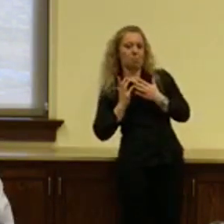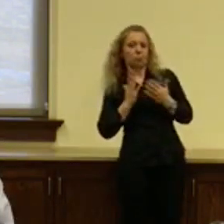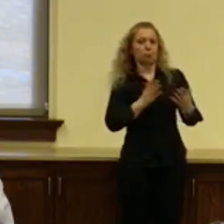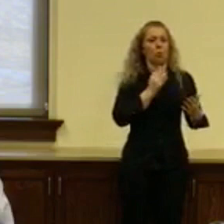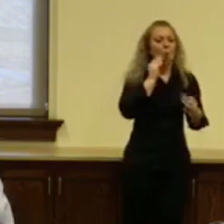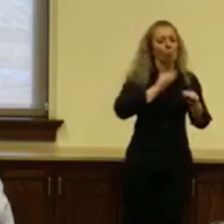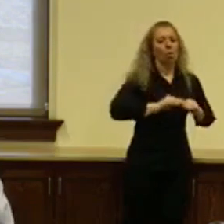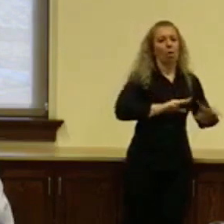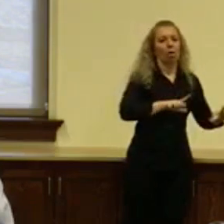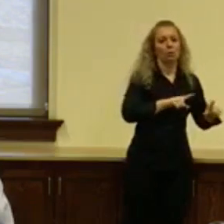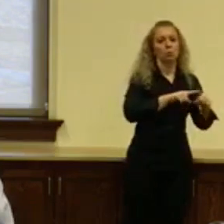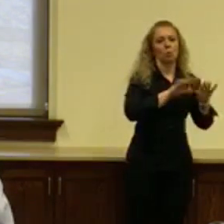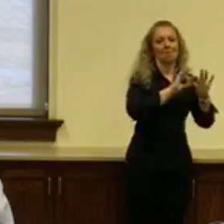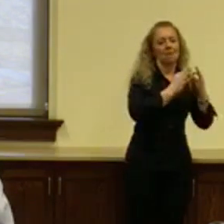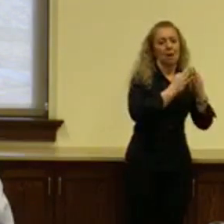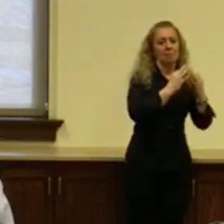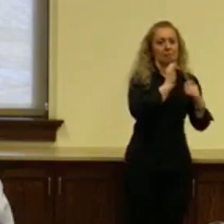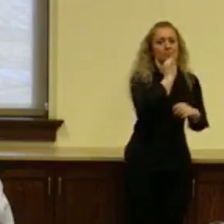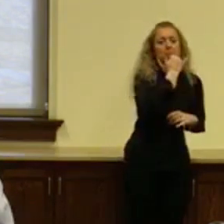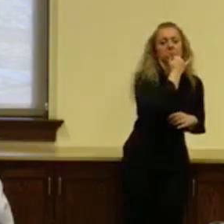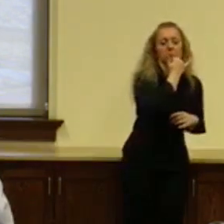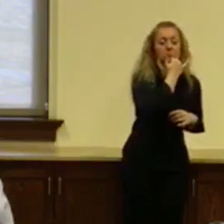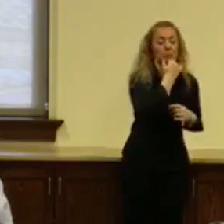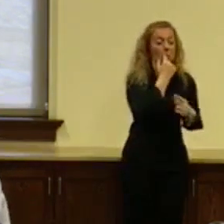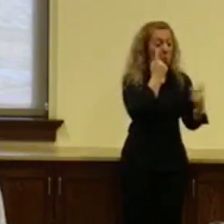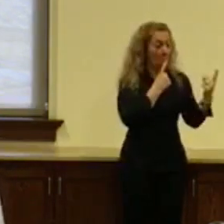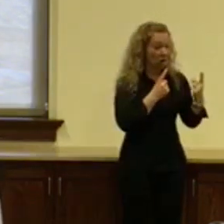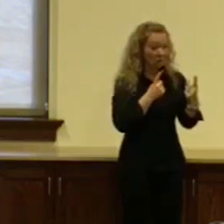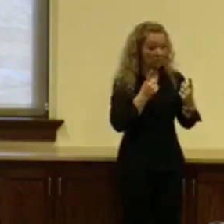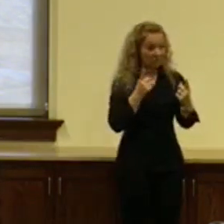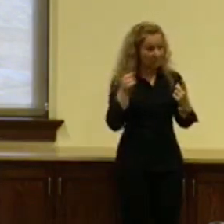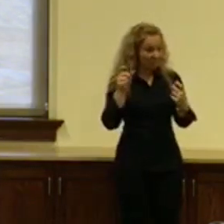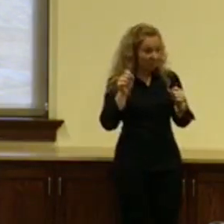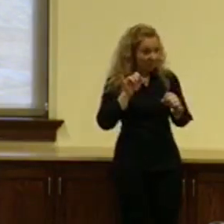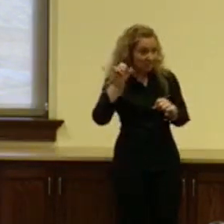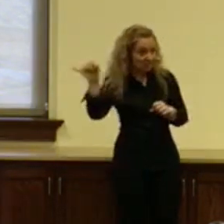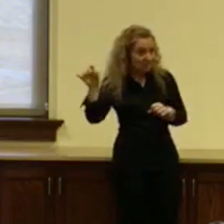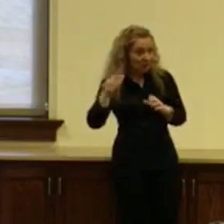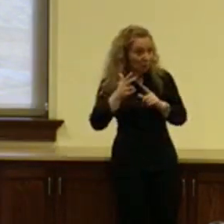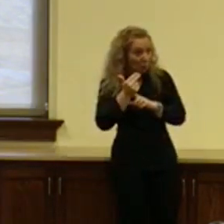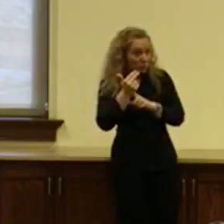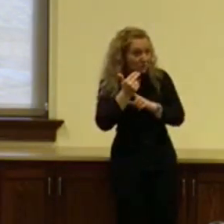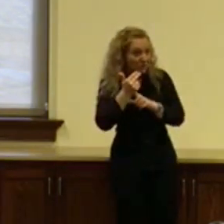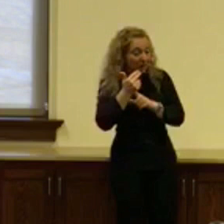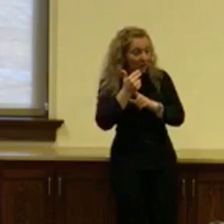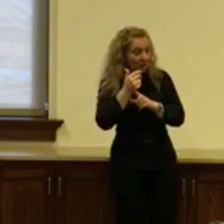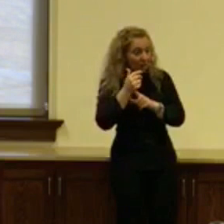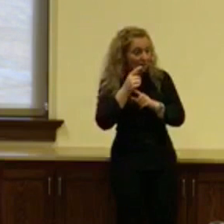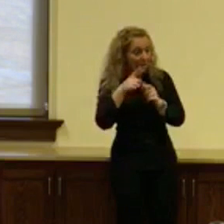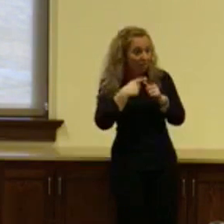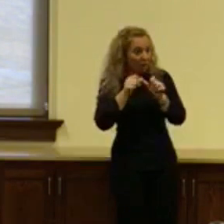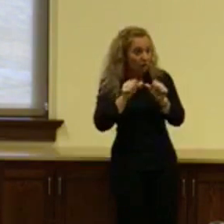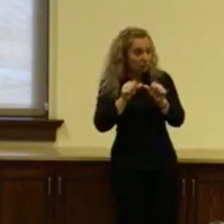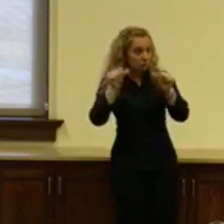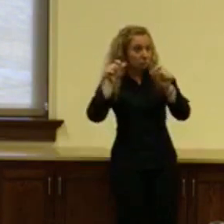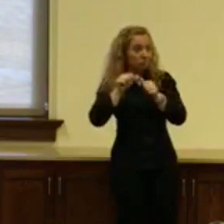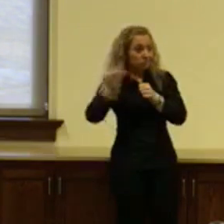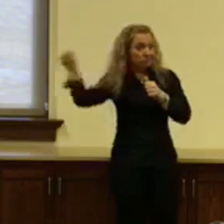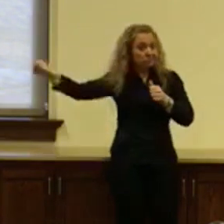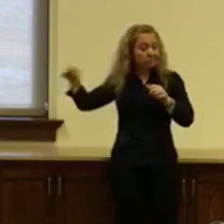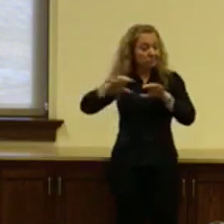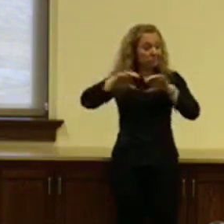inadvertently infecting their families. Can they and first responders be housed in hotels to keep them separate from families? Is that something they should